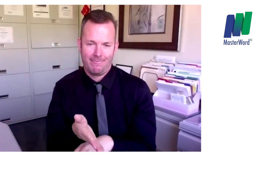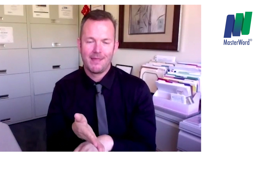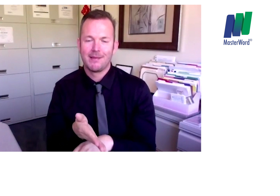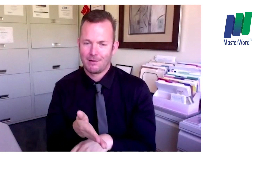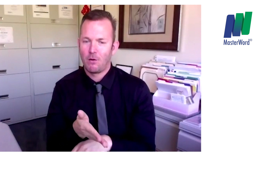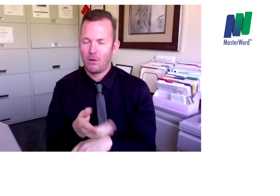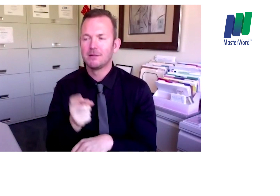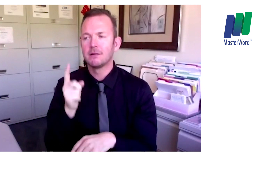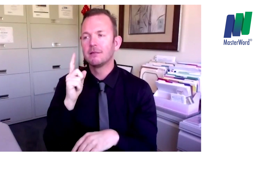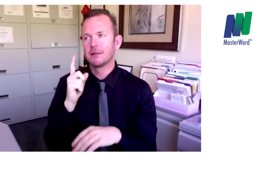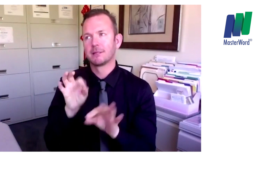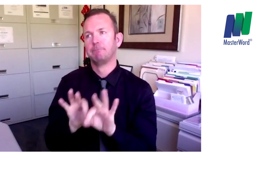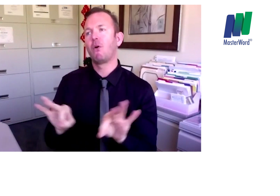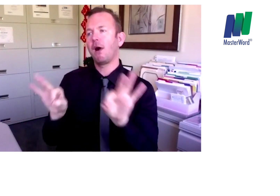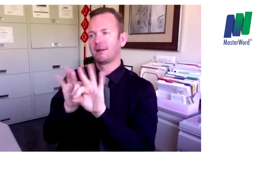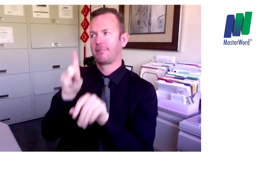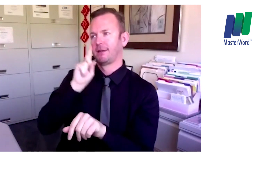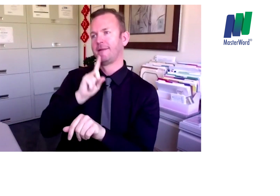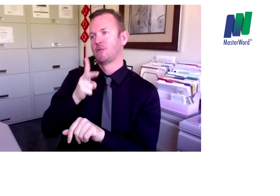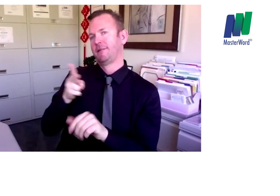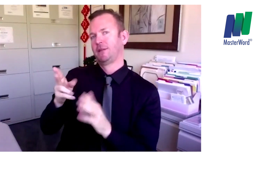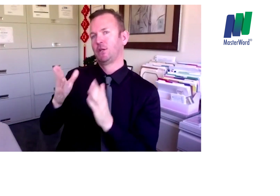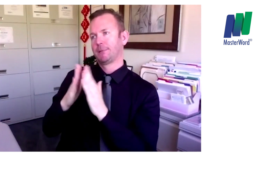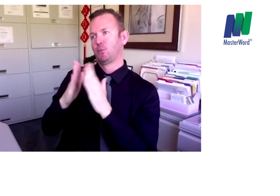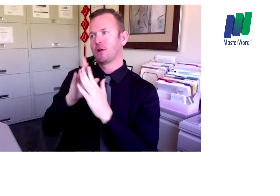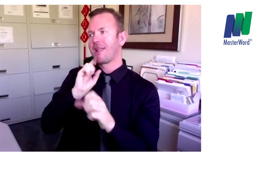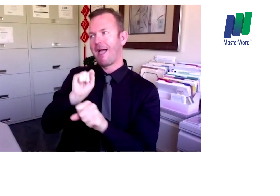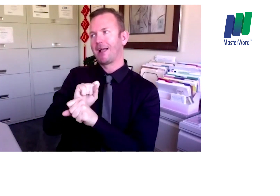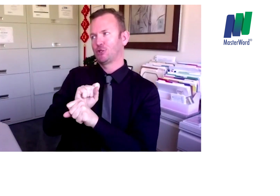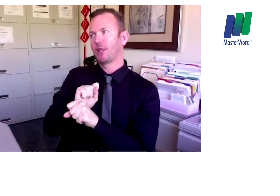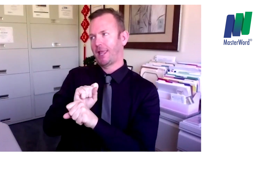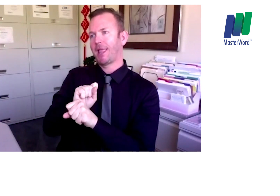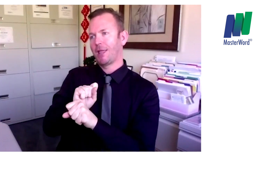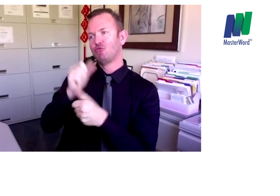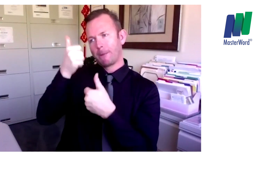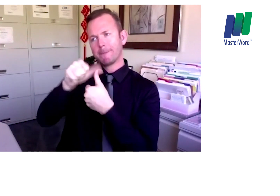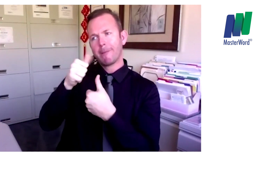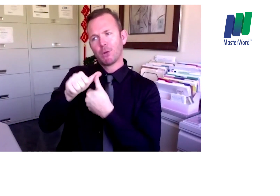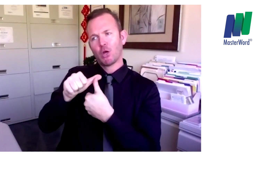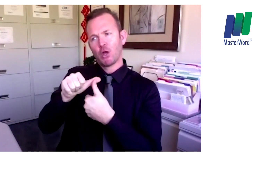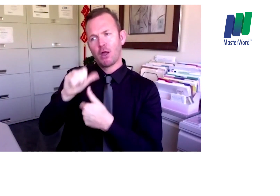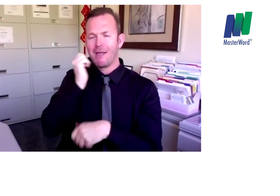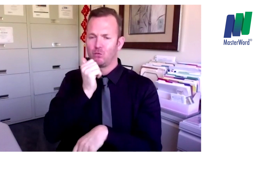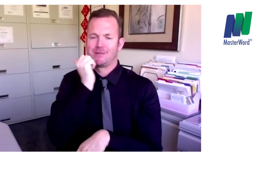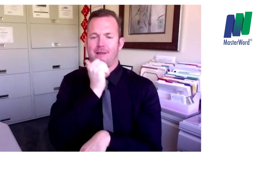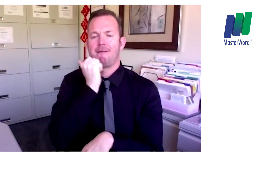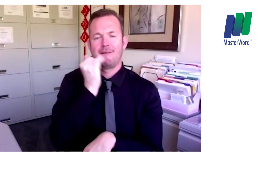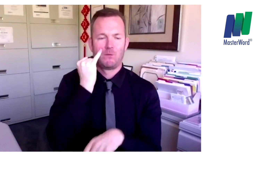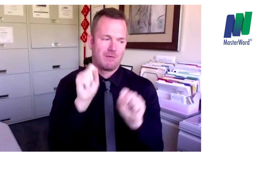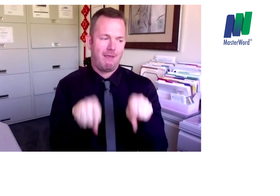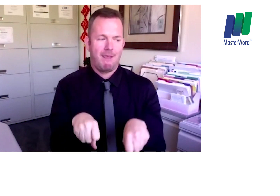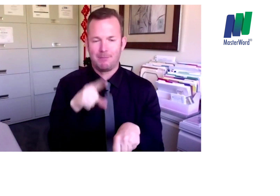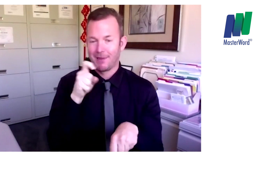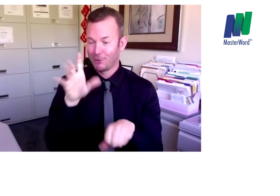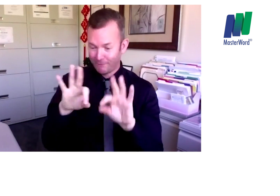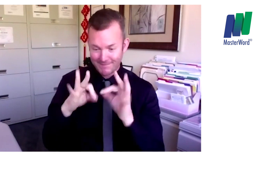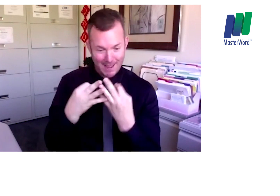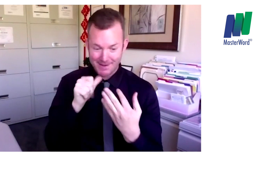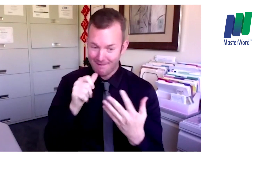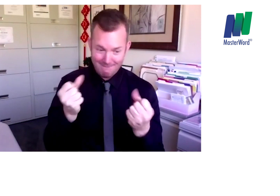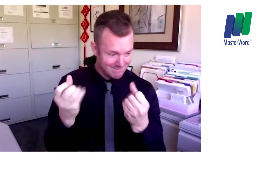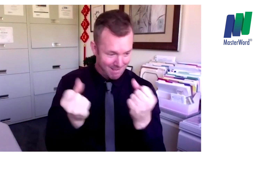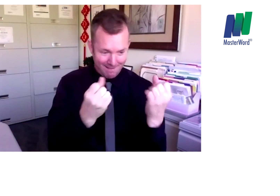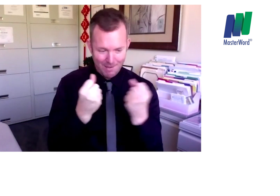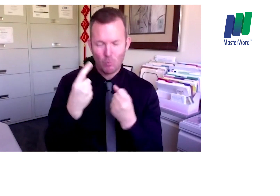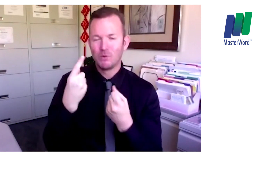And reassuring ourselves that we will get together again. So I think it's really important for the deaf and hard of hearing community to